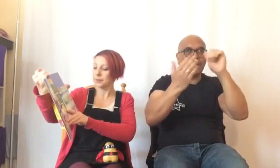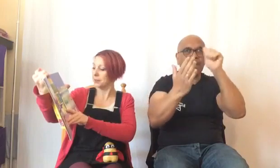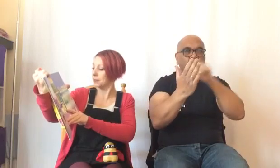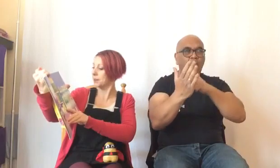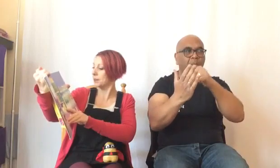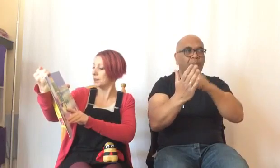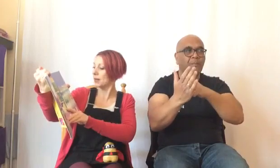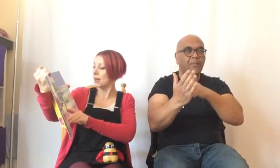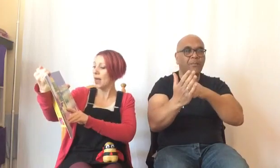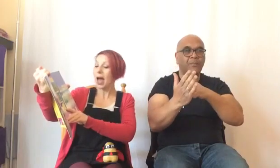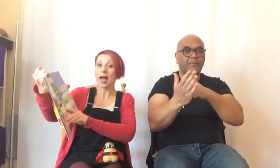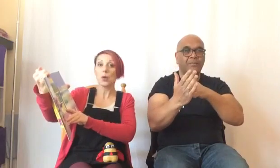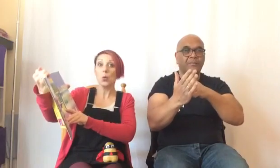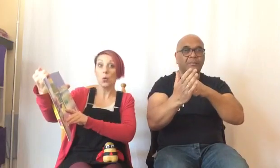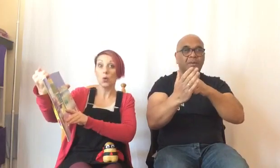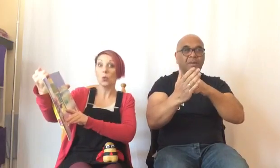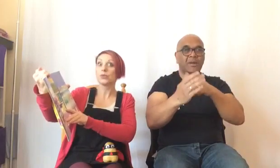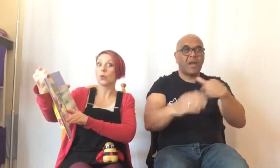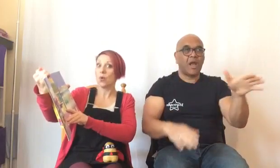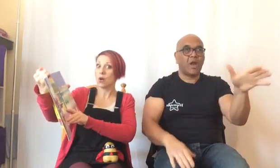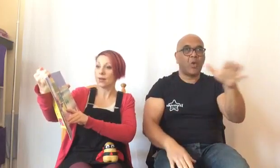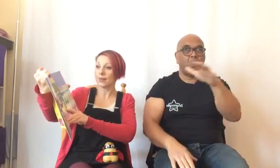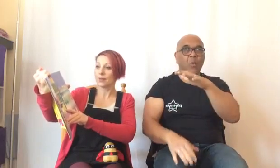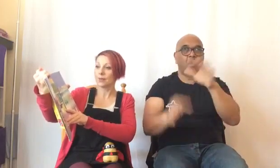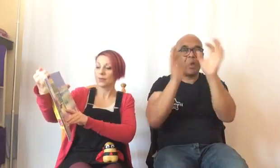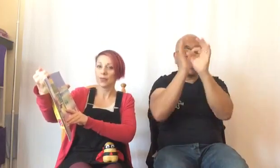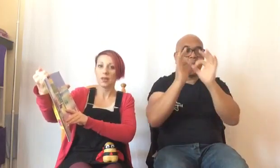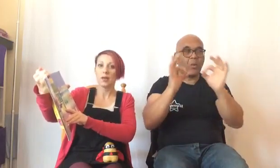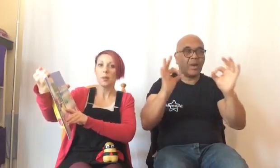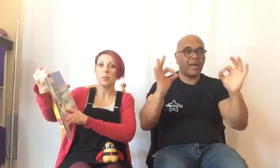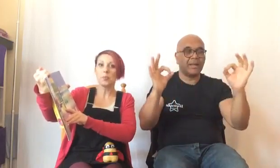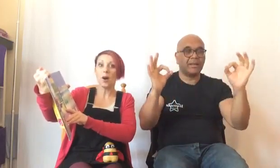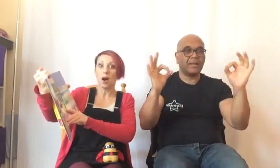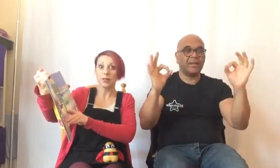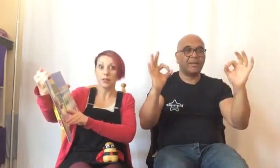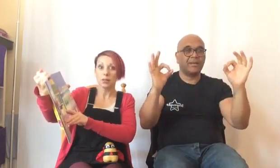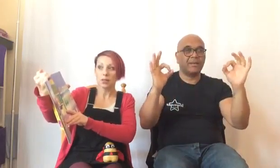supermarket and all was quiet.